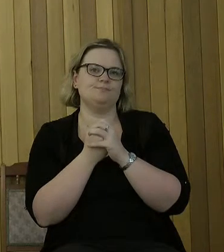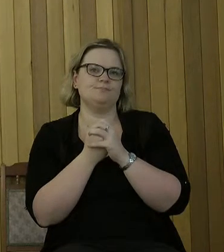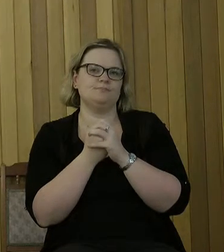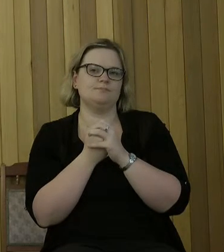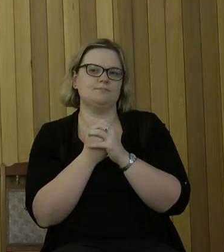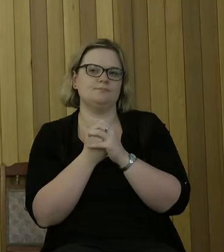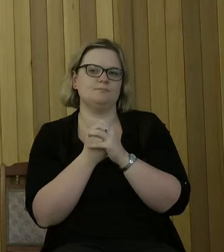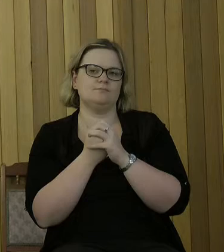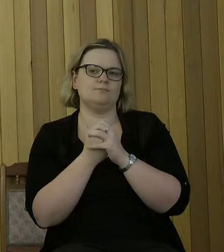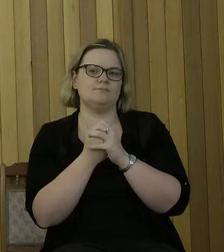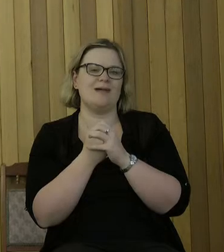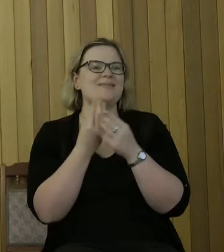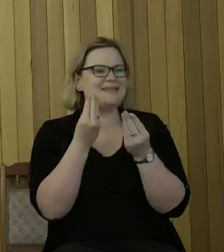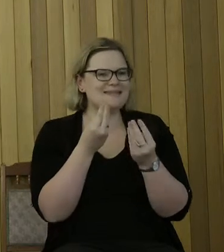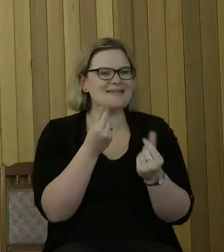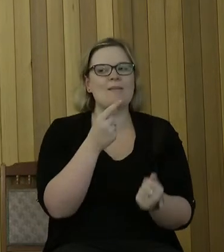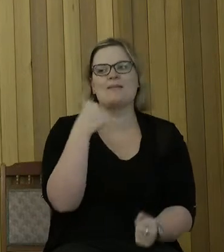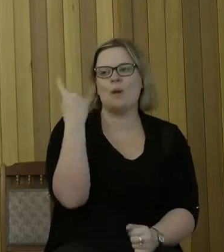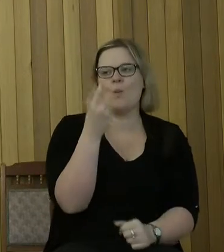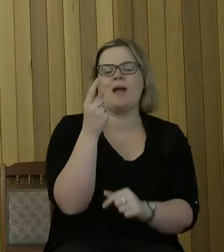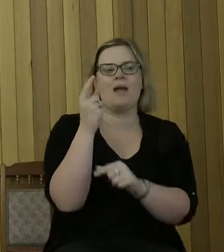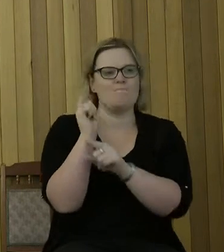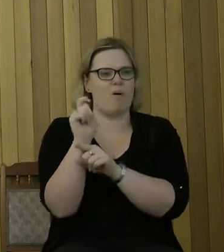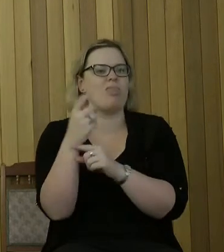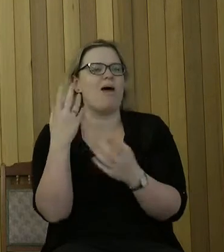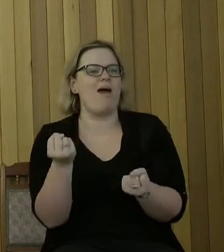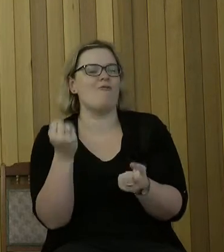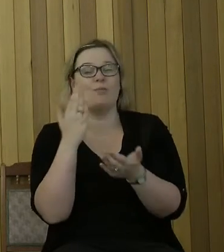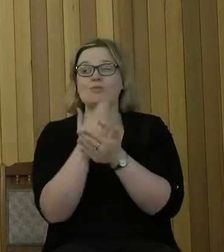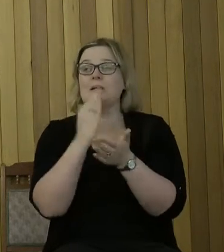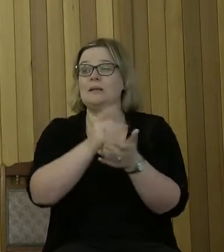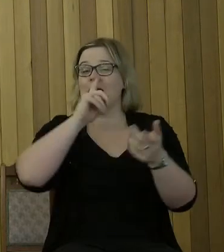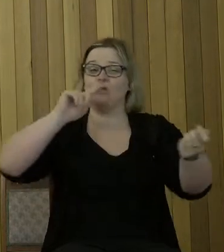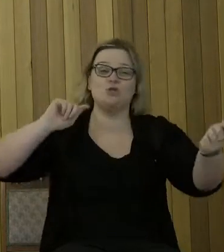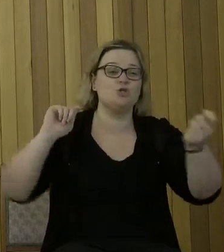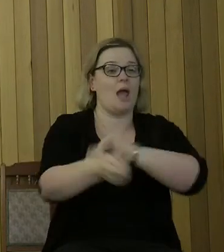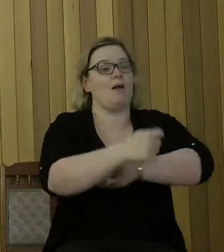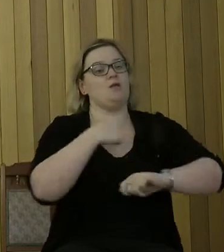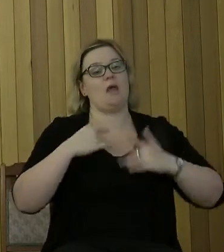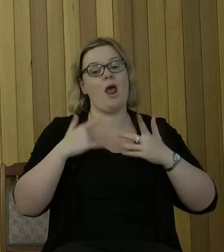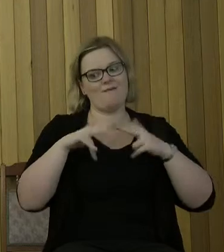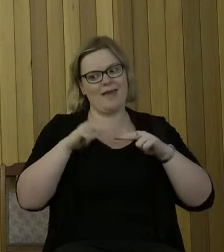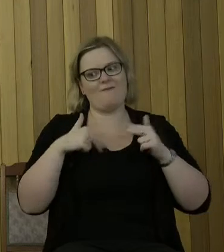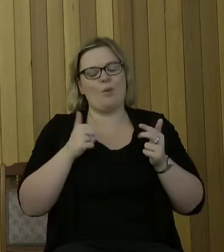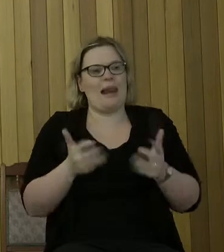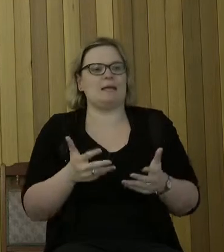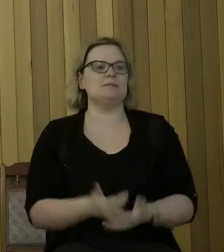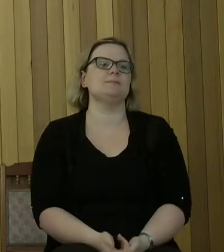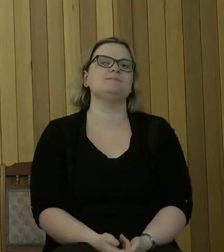It's something that we neglect so much, but it's something that can transform our life if we allow it.